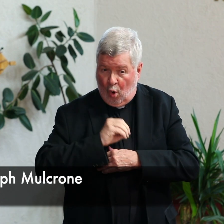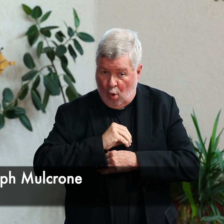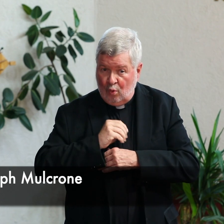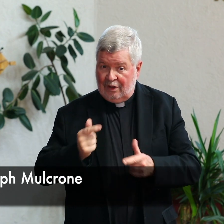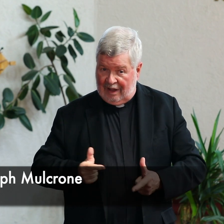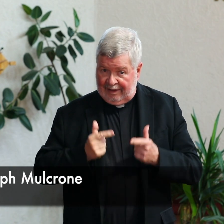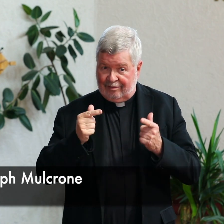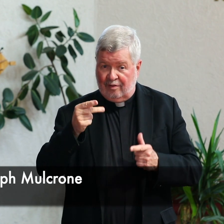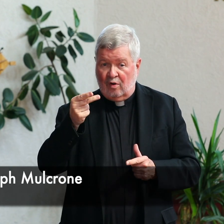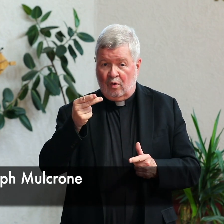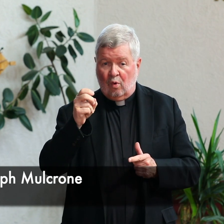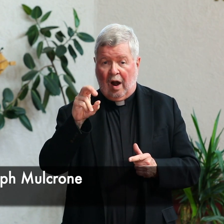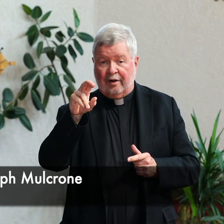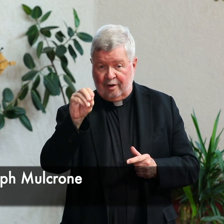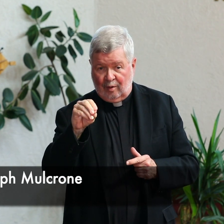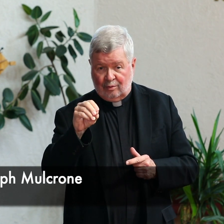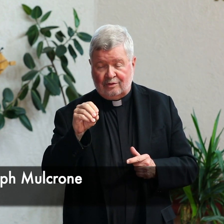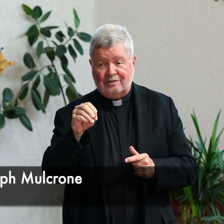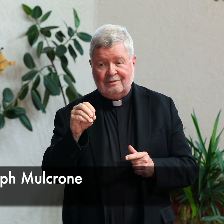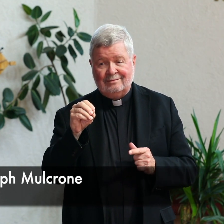own life who are heroes,